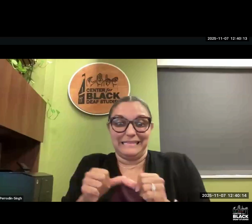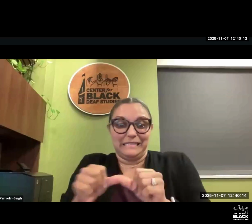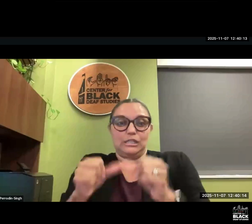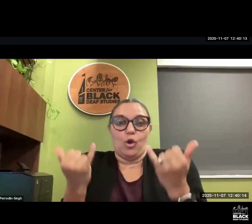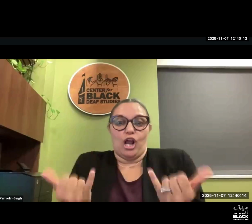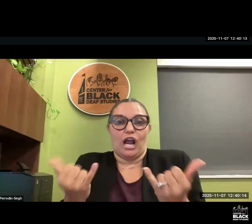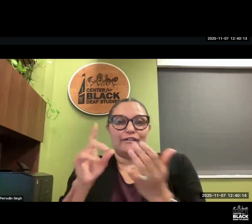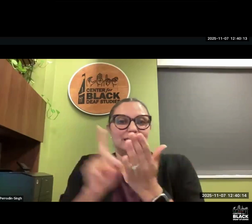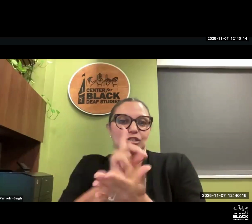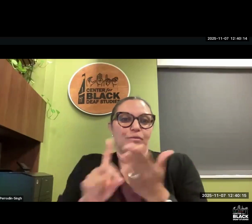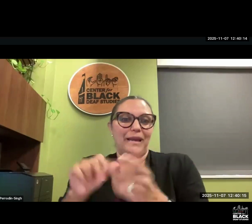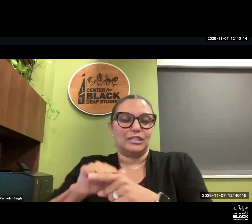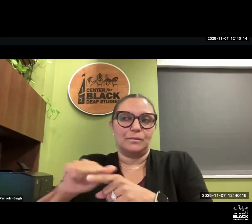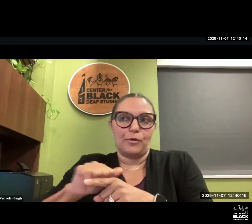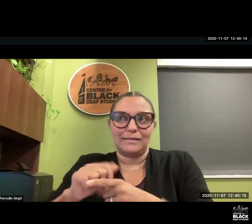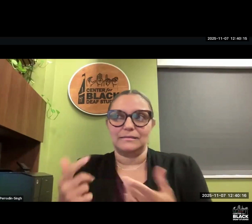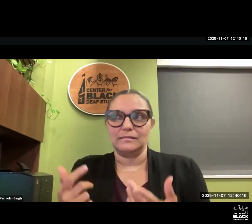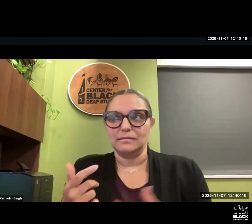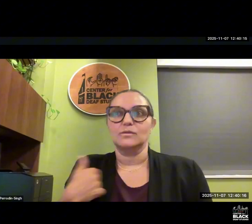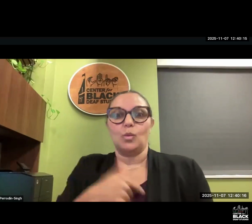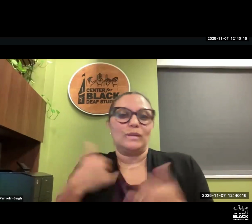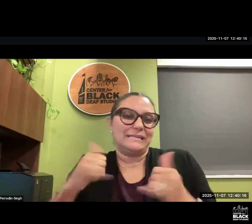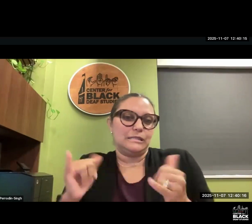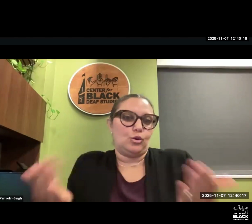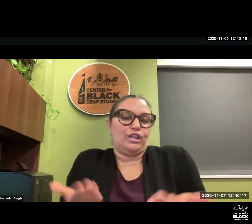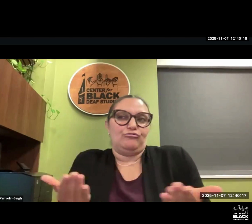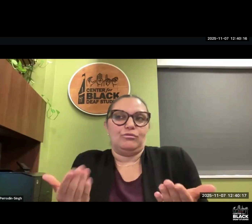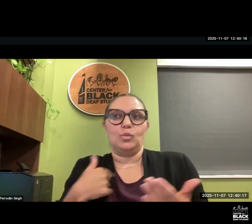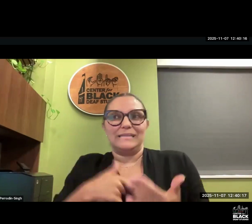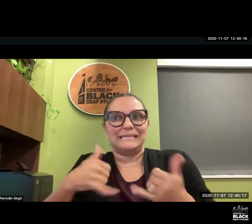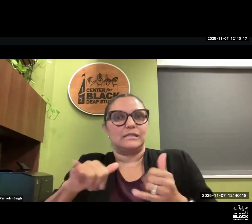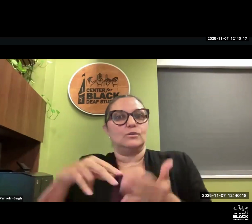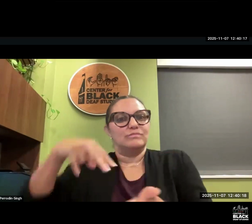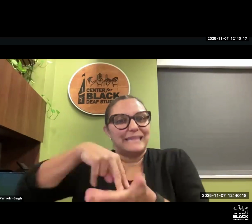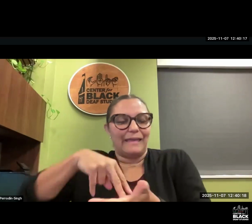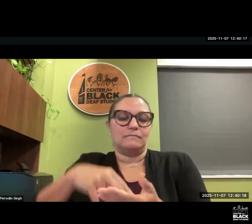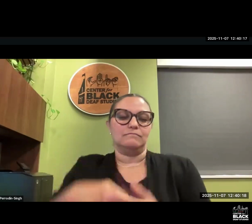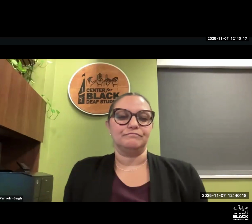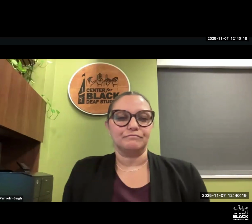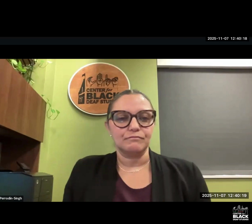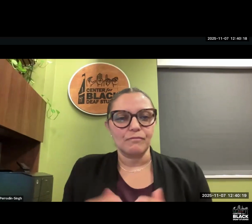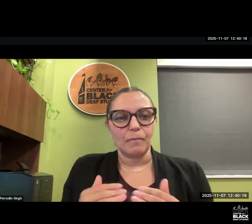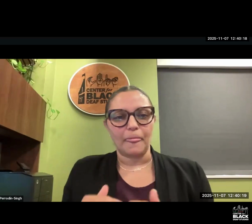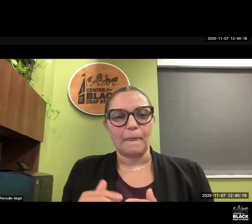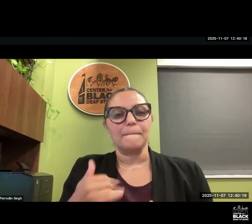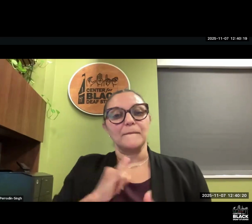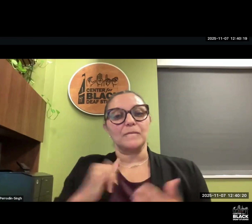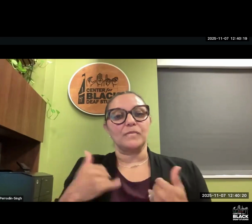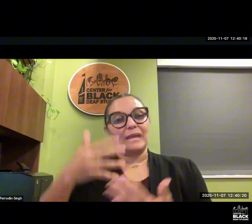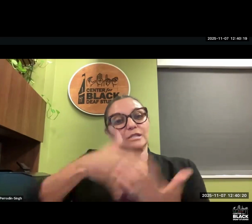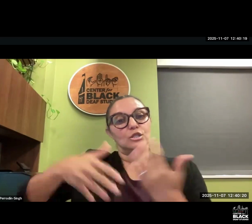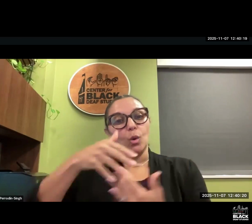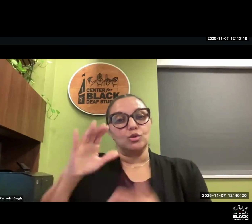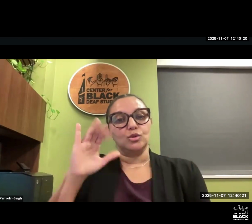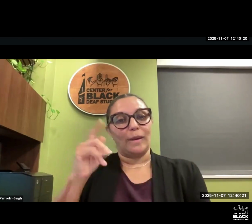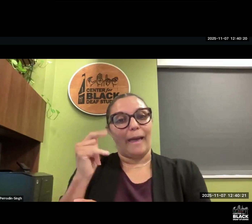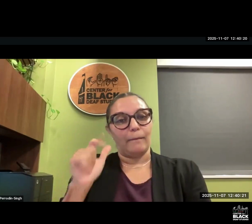Jim Crow, and still that discrimination and oppression continues today. And we still are